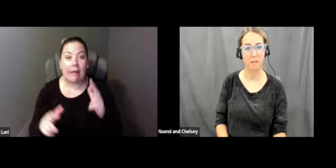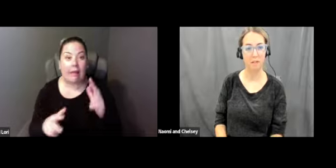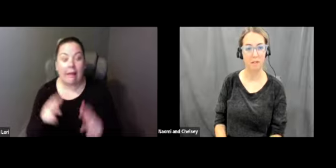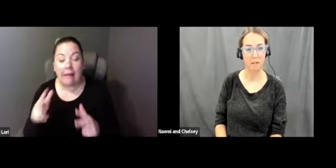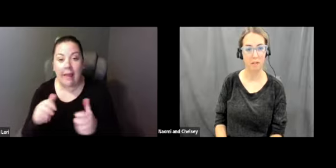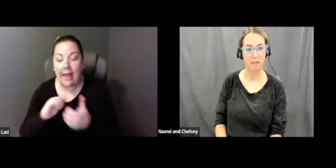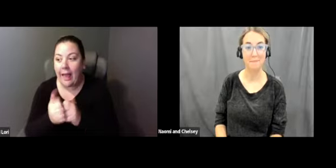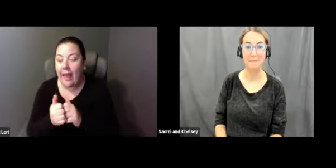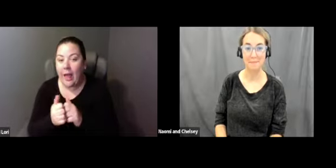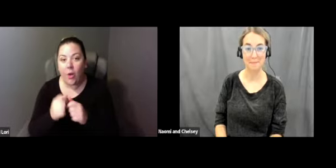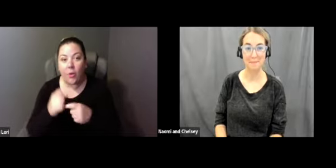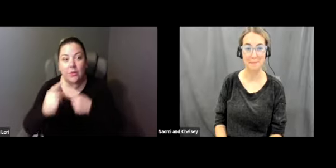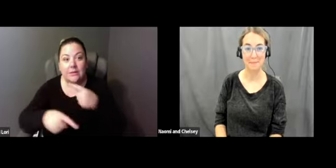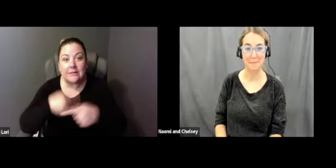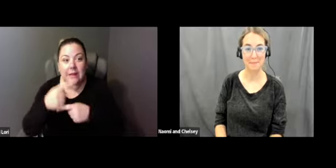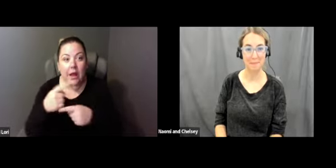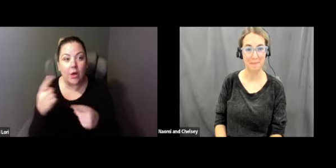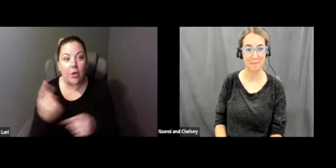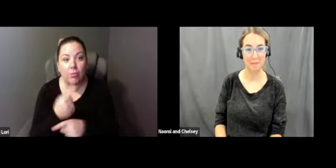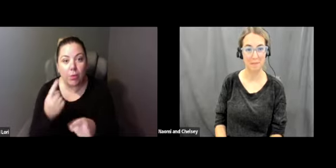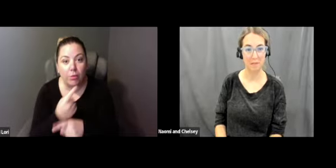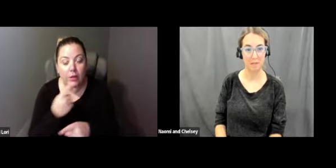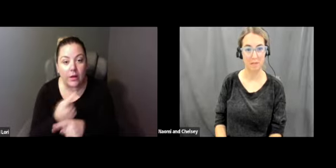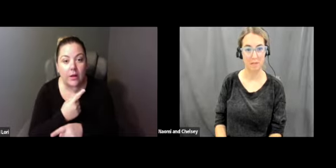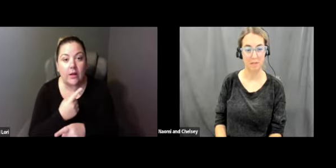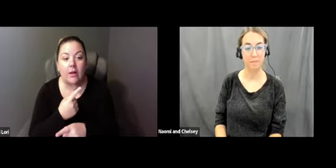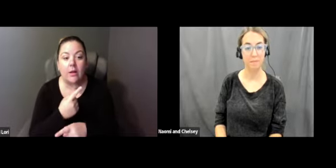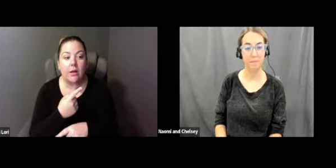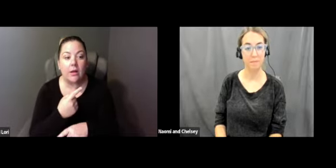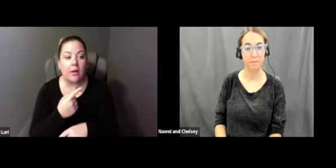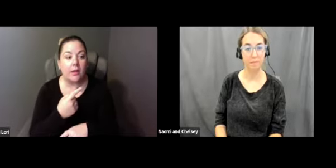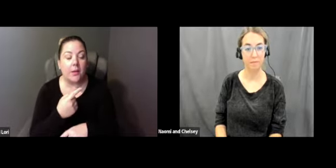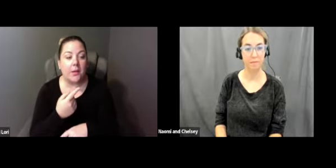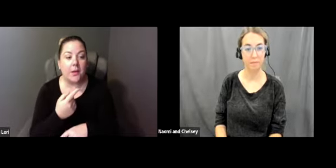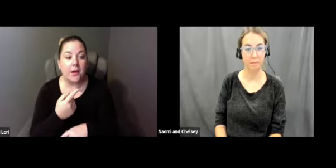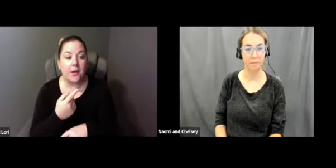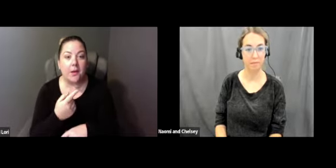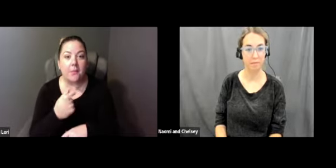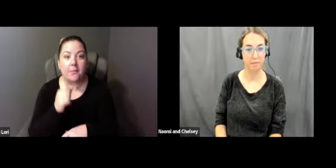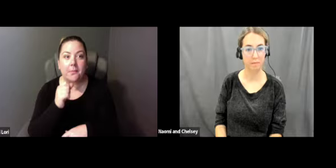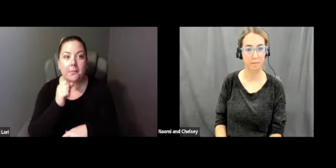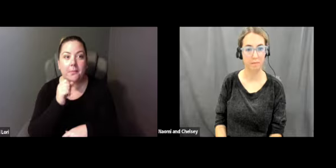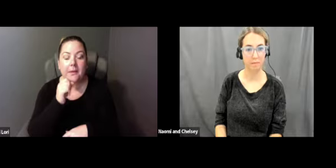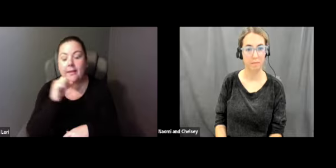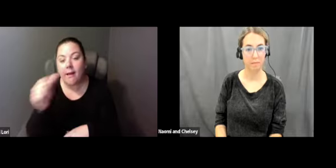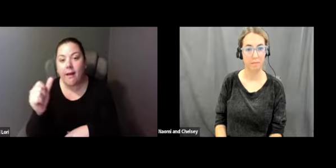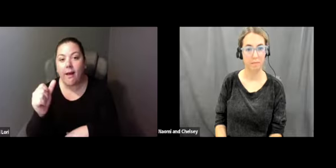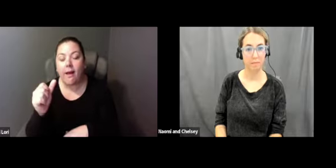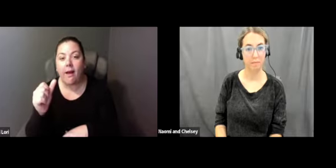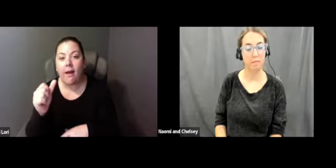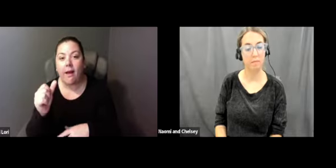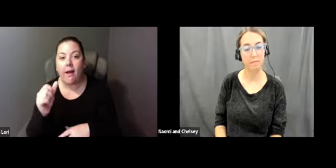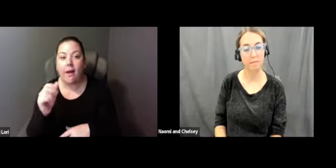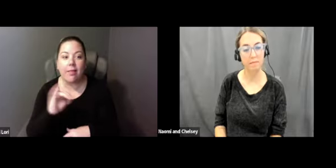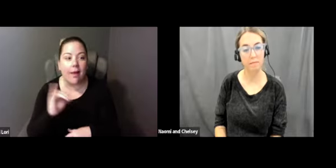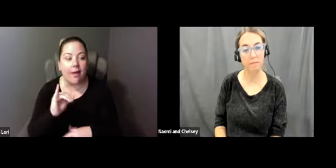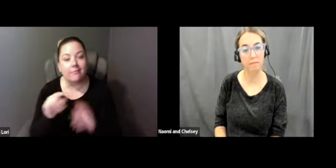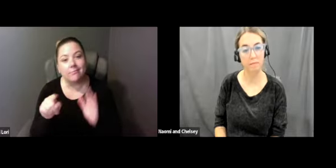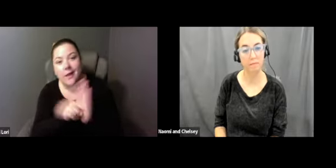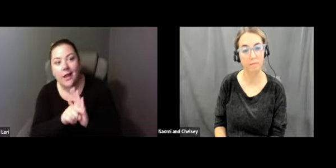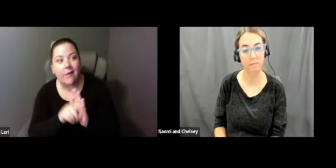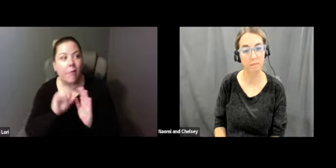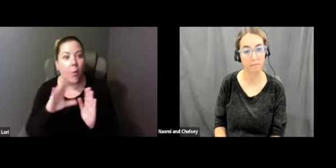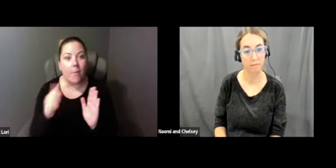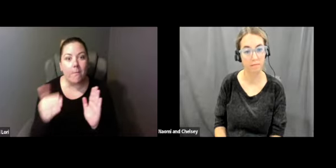represent that in a visual language, but also not have your biases show, or not wanted to